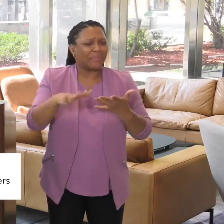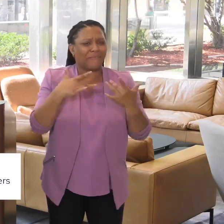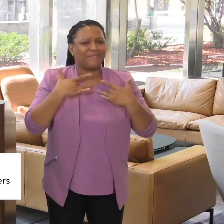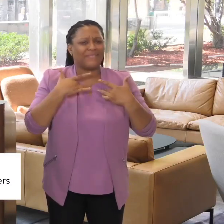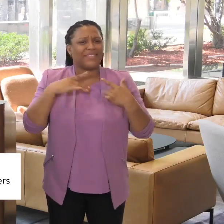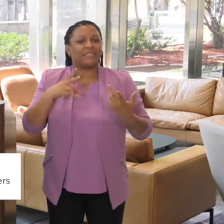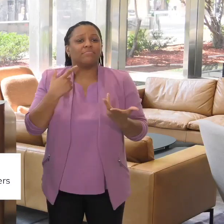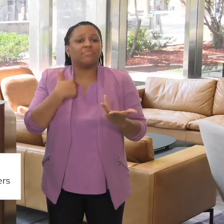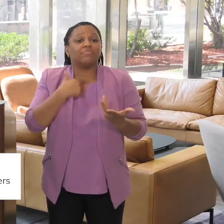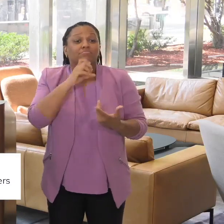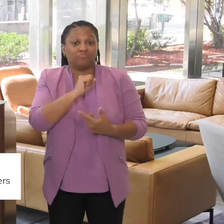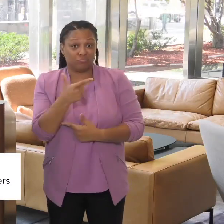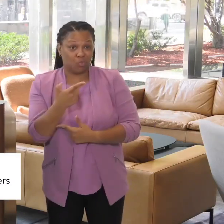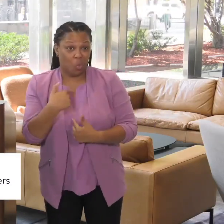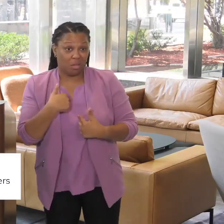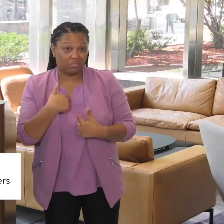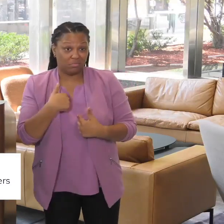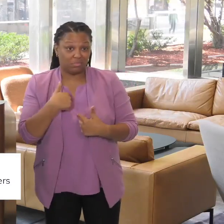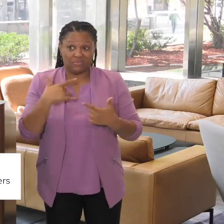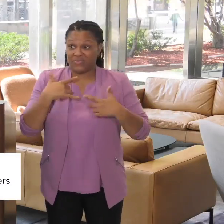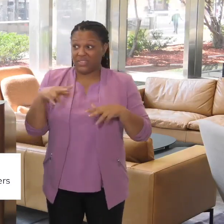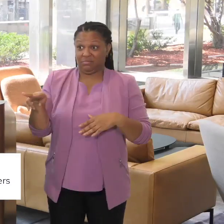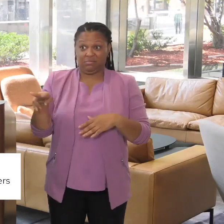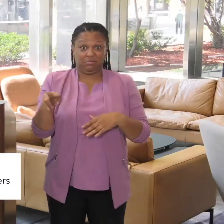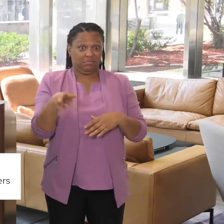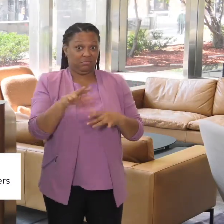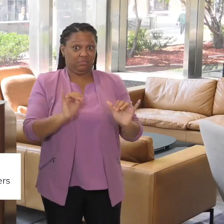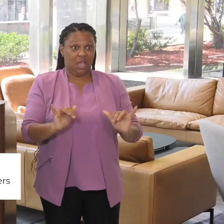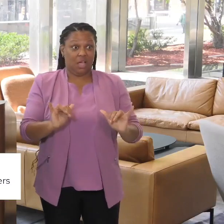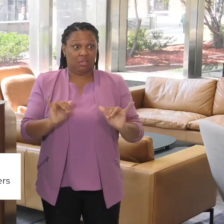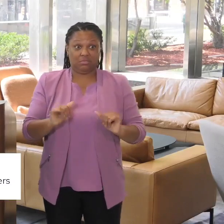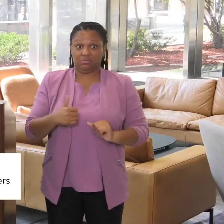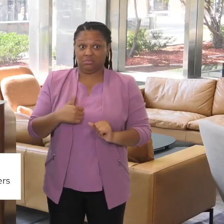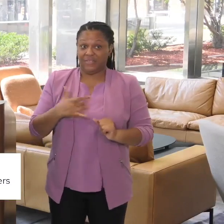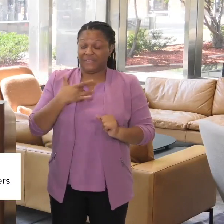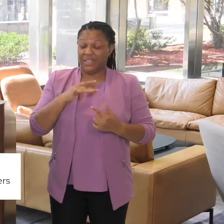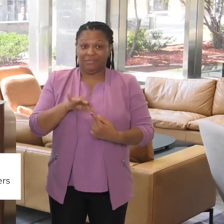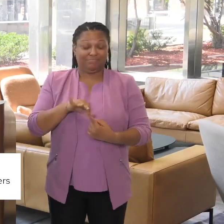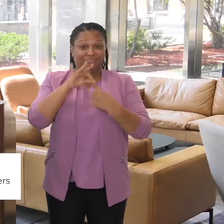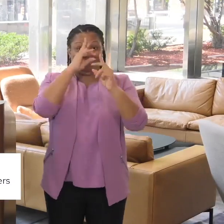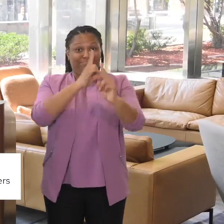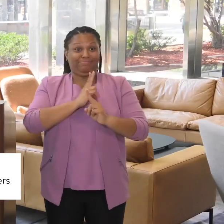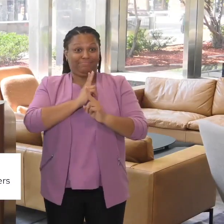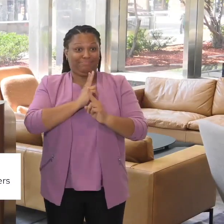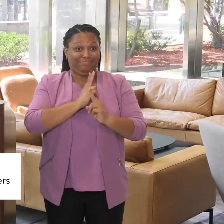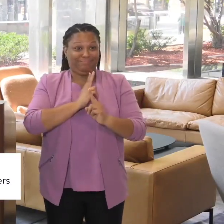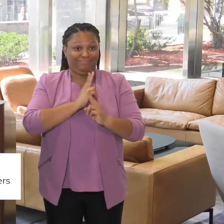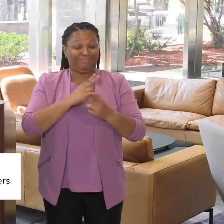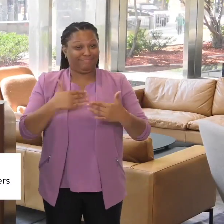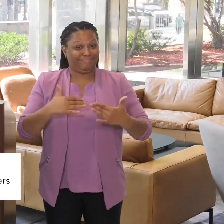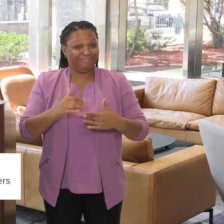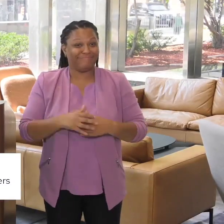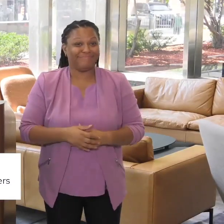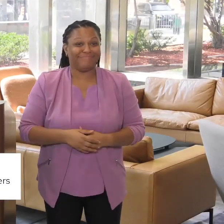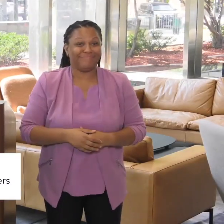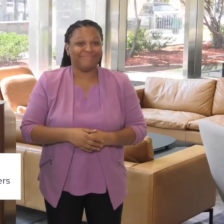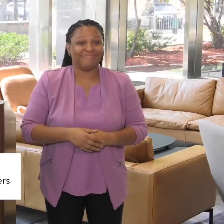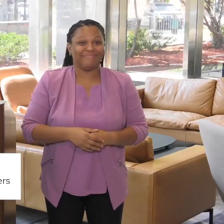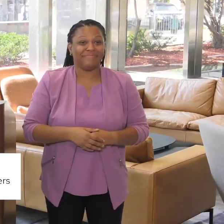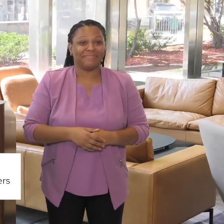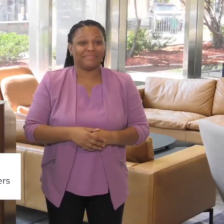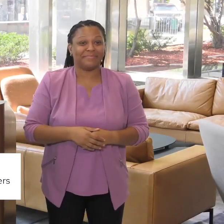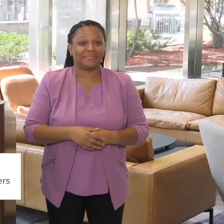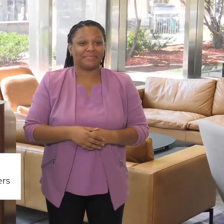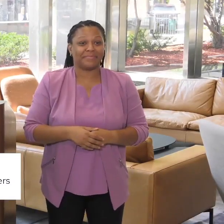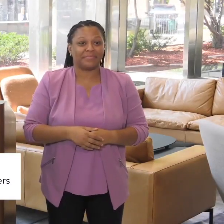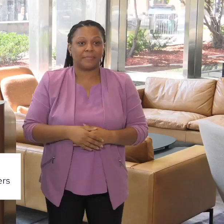21 years old, and I'm up here right now, and it's special because I've been, thank you. I have been poured into